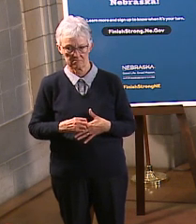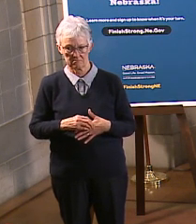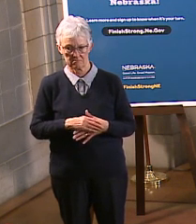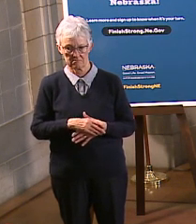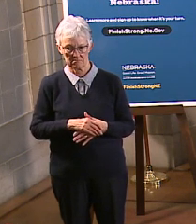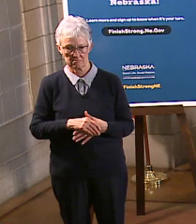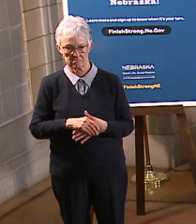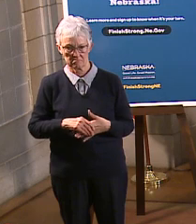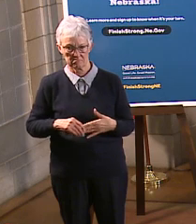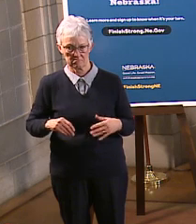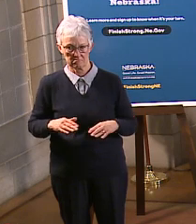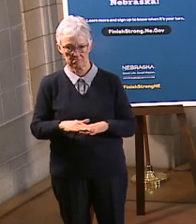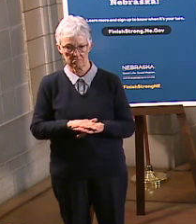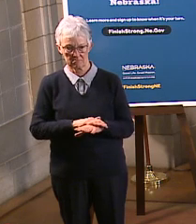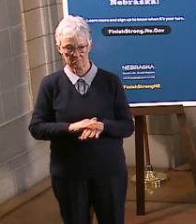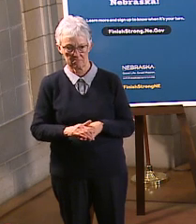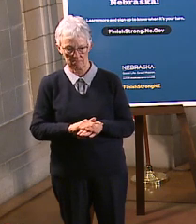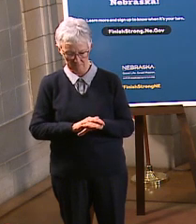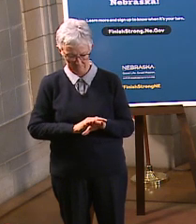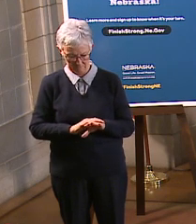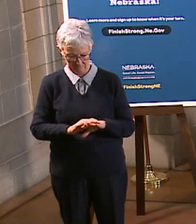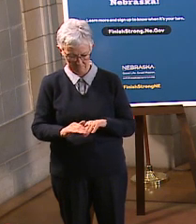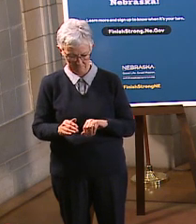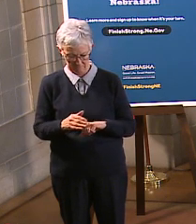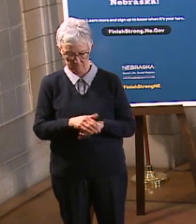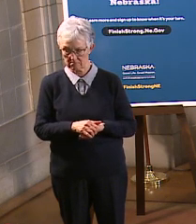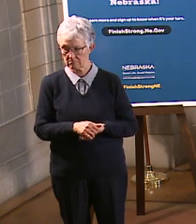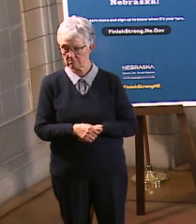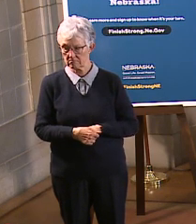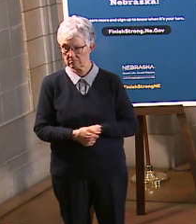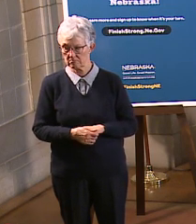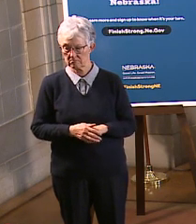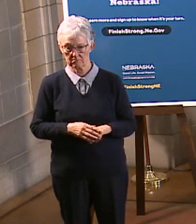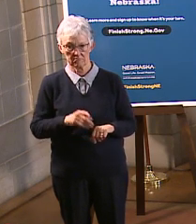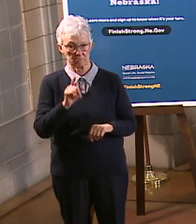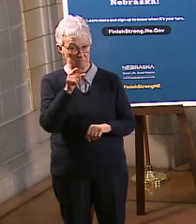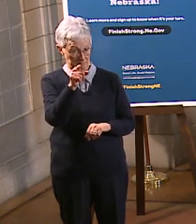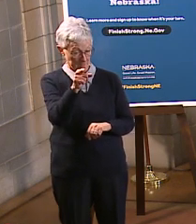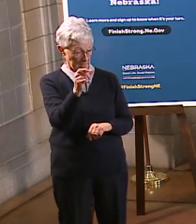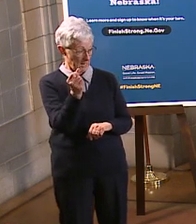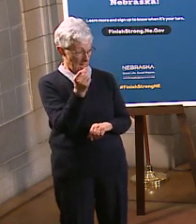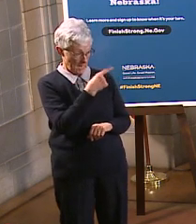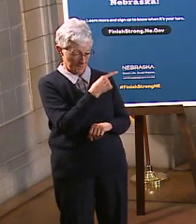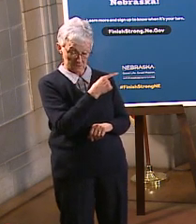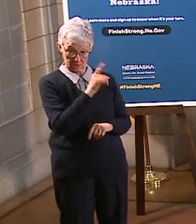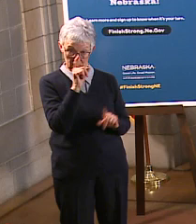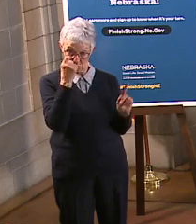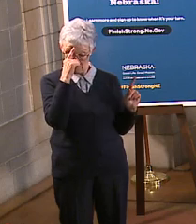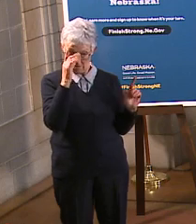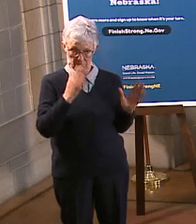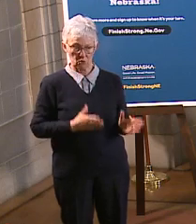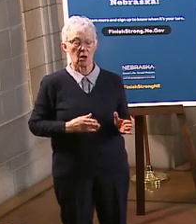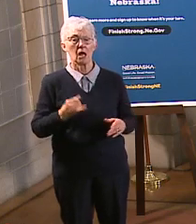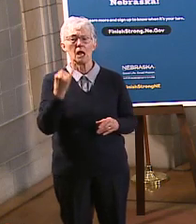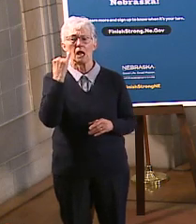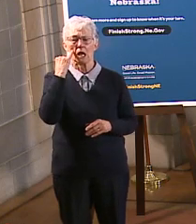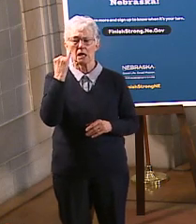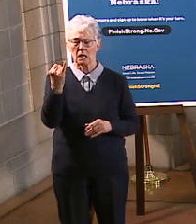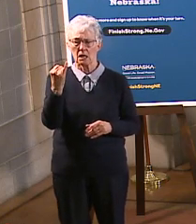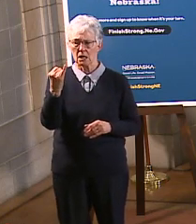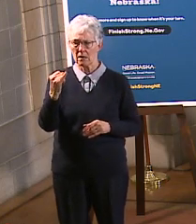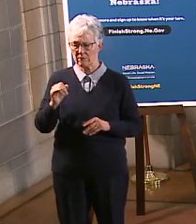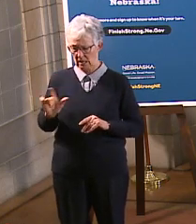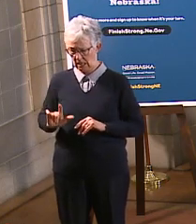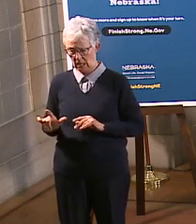you will backfill those with any existing money from what the state has? Yeah, so Andrew's asking if the intent would be that